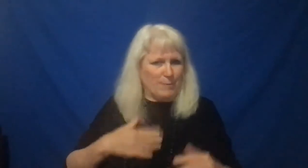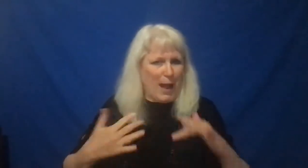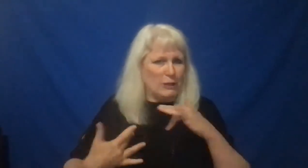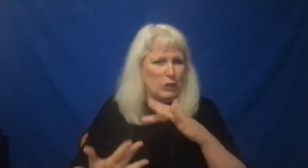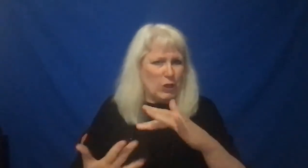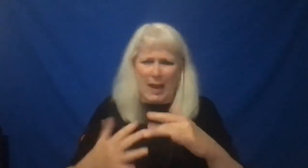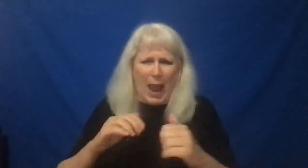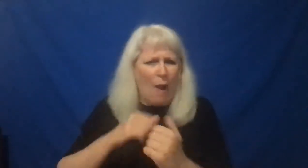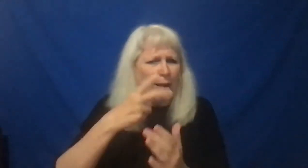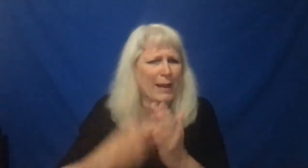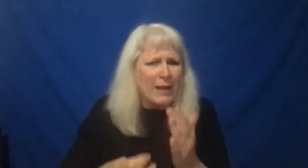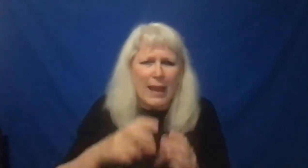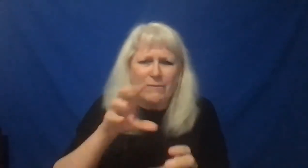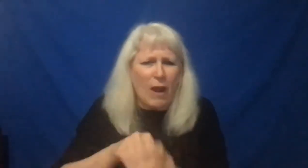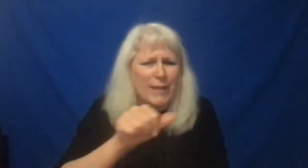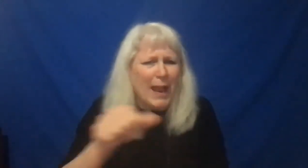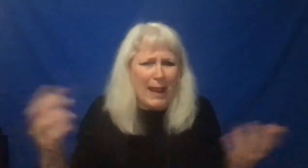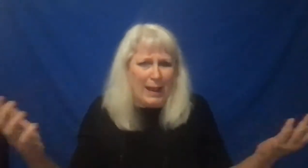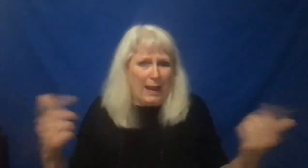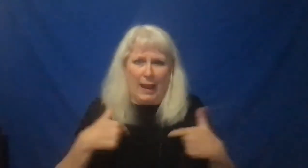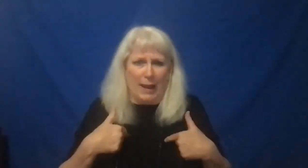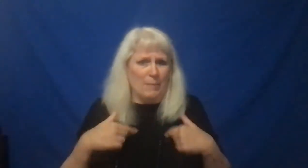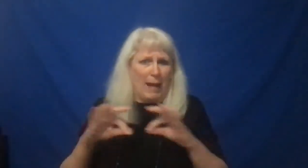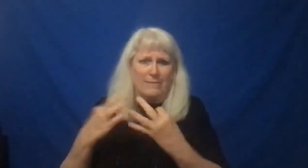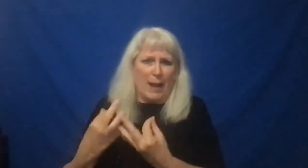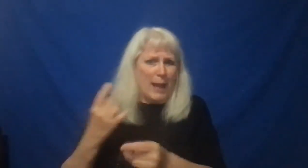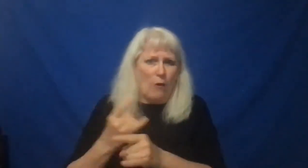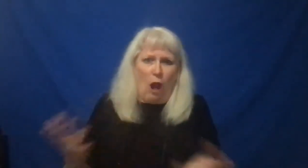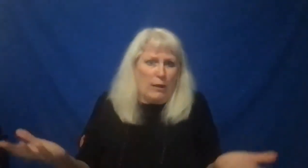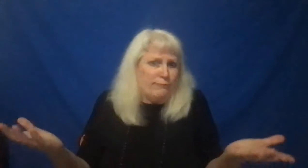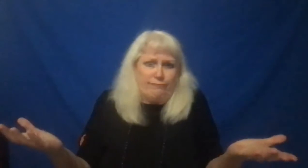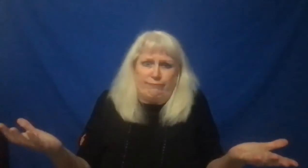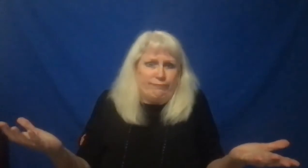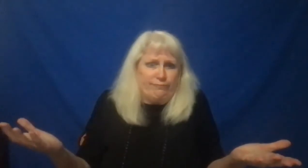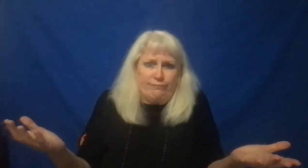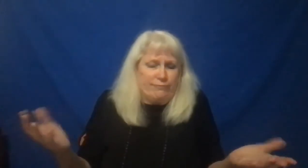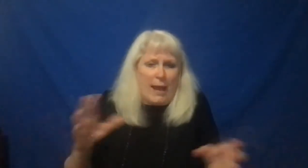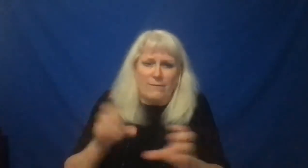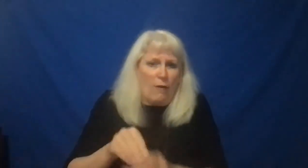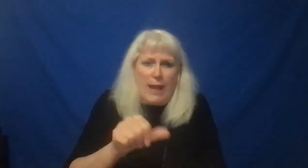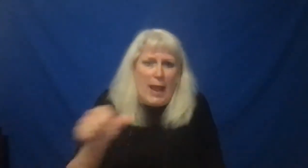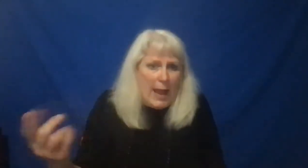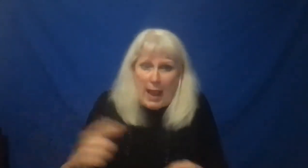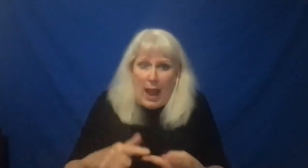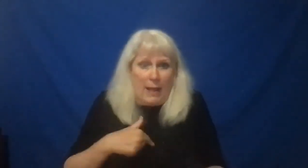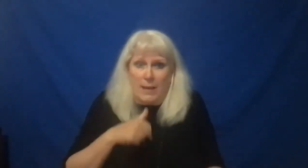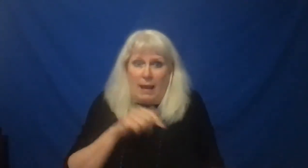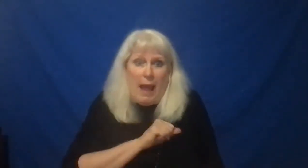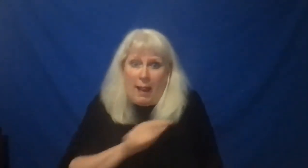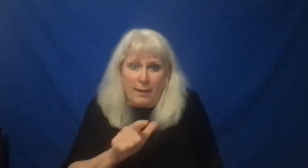I'm a little unusual. I don't have a family member that has been a part of AA. I'm not a part of Al-Anon. I've